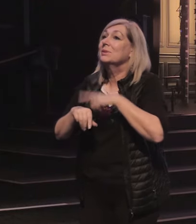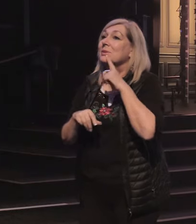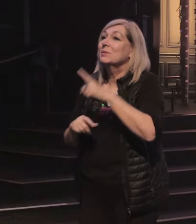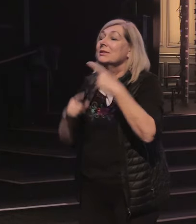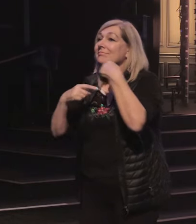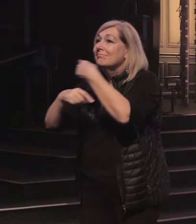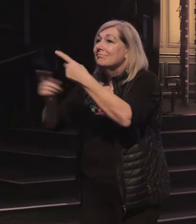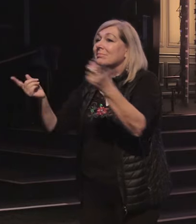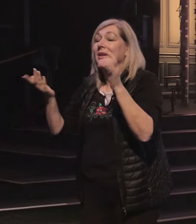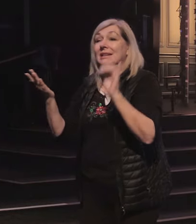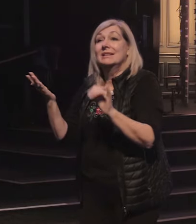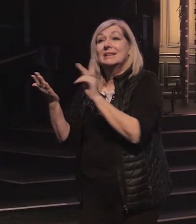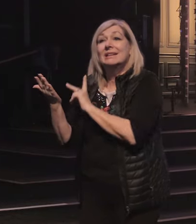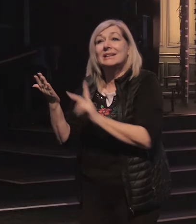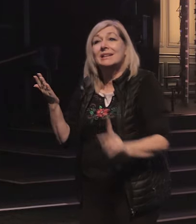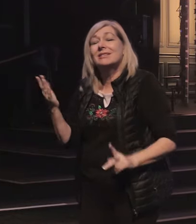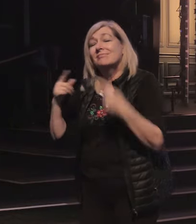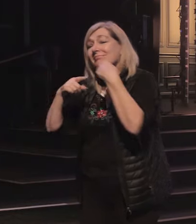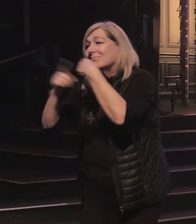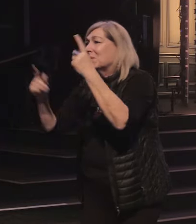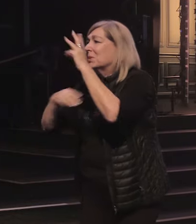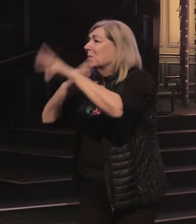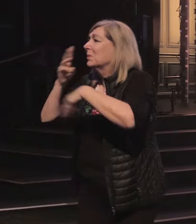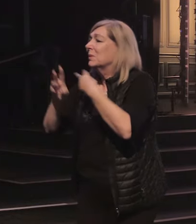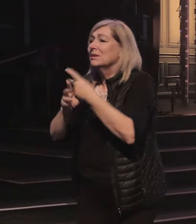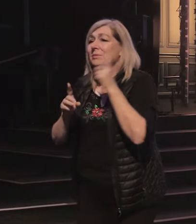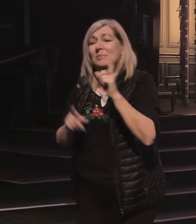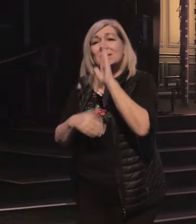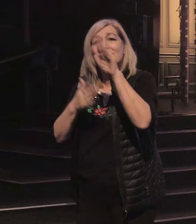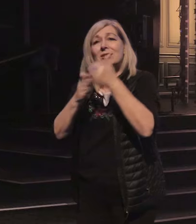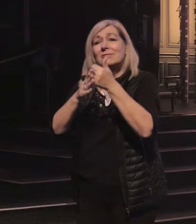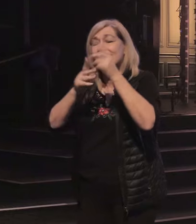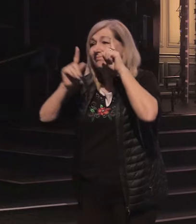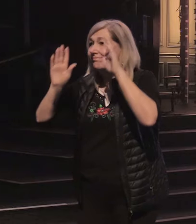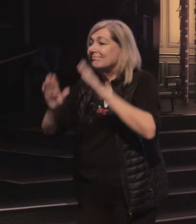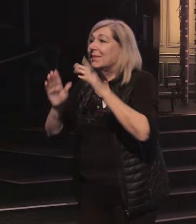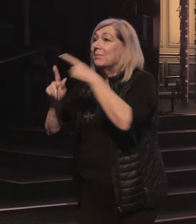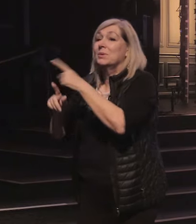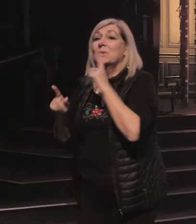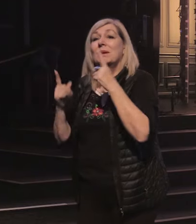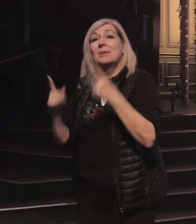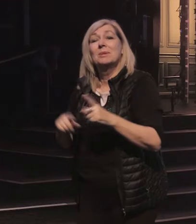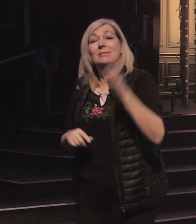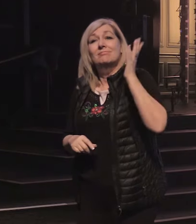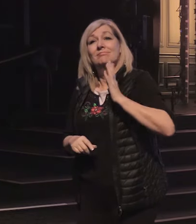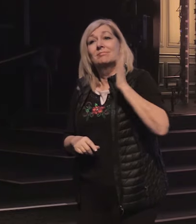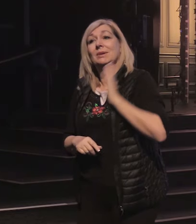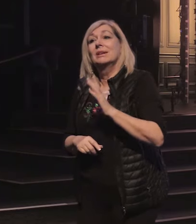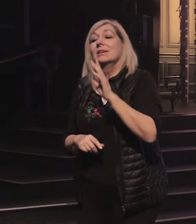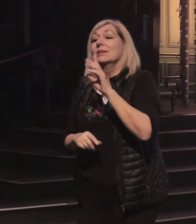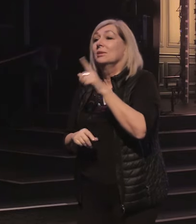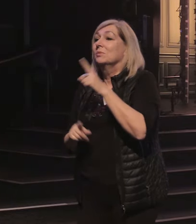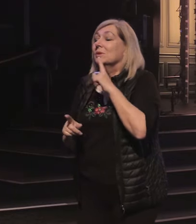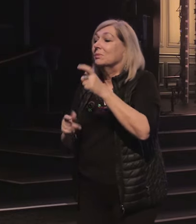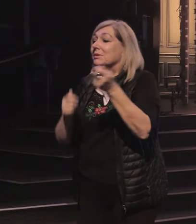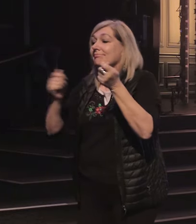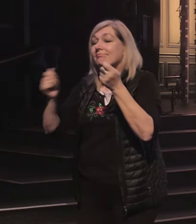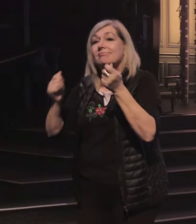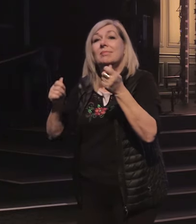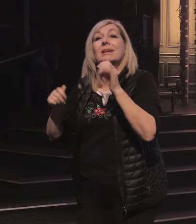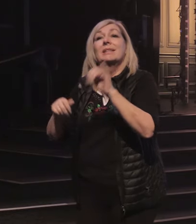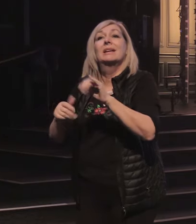Caesar Augustus that all the world should be registered. The census first took place while Quirinius was governing Syria. So all went to